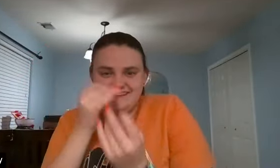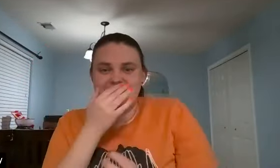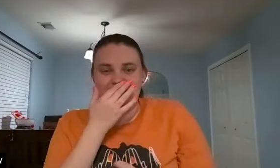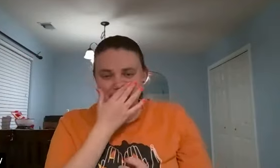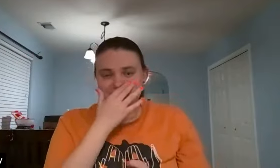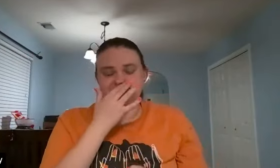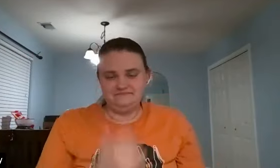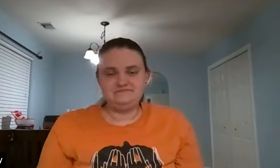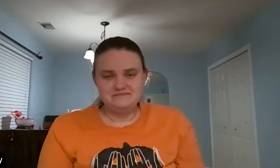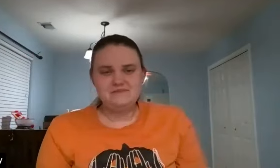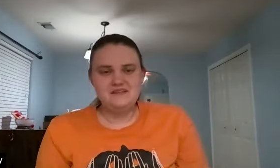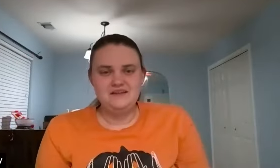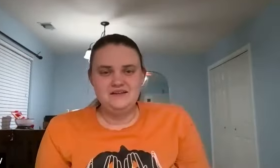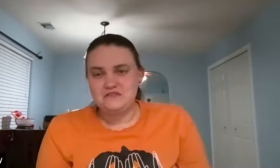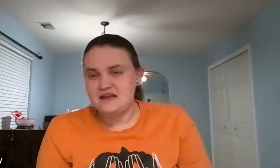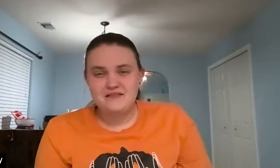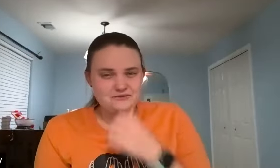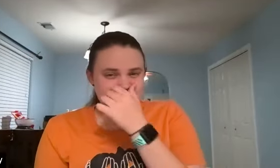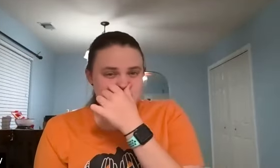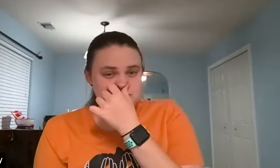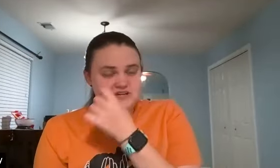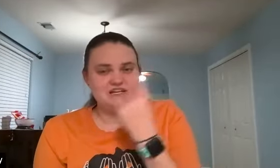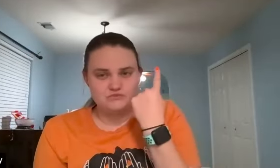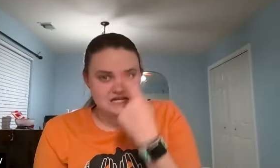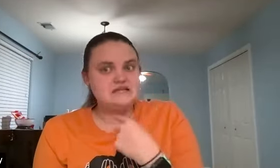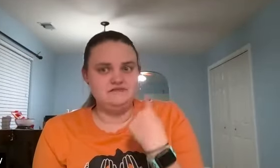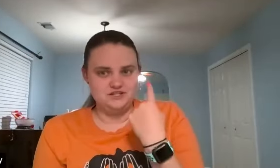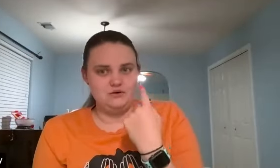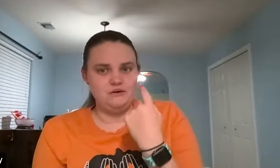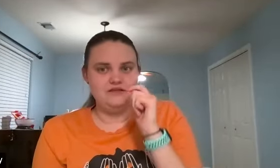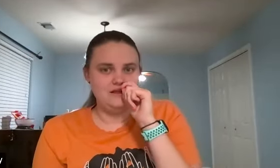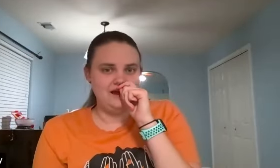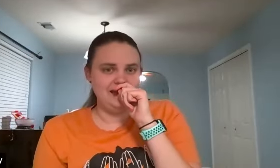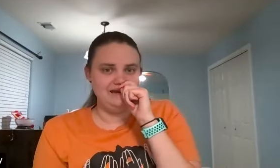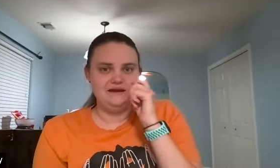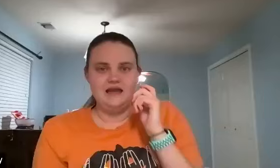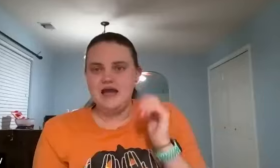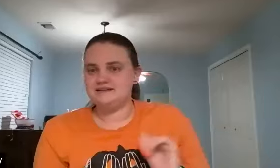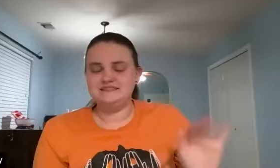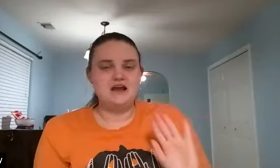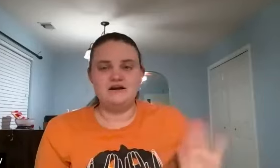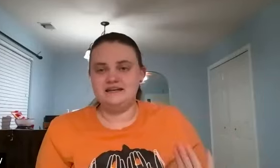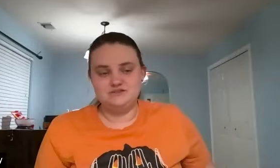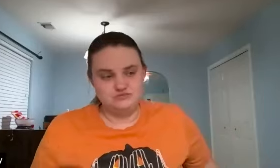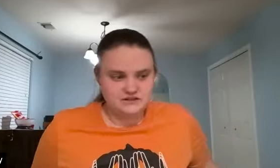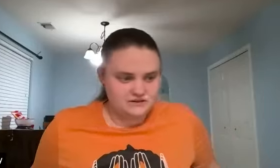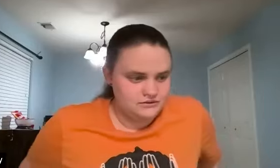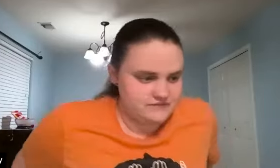Yeah. The thing I love with ASL is you can get really visual with it, like acting out, and it's really cool and